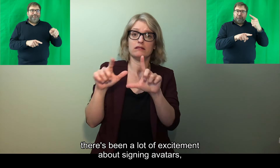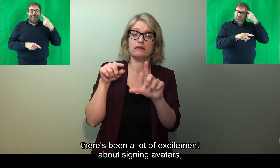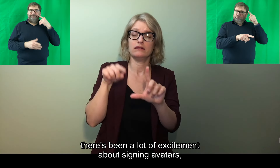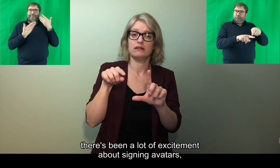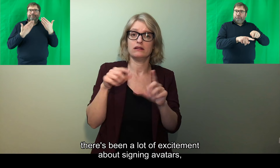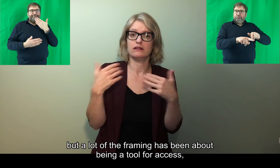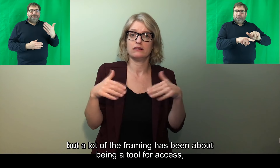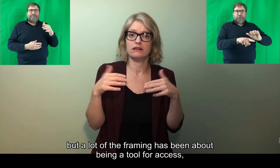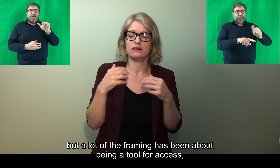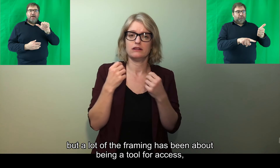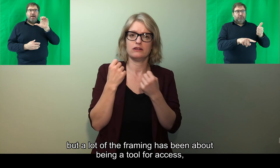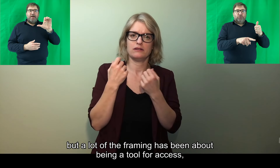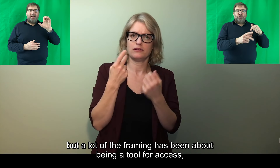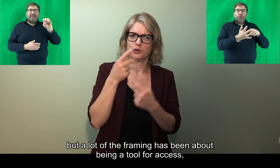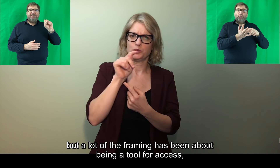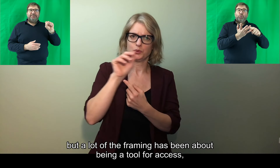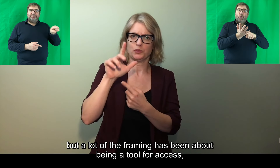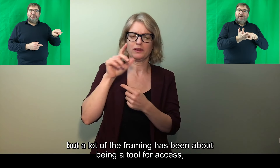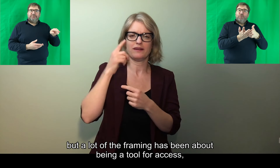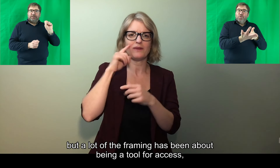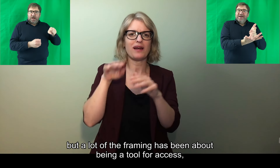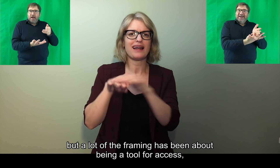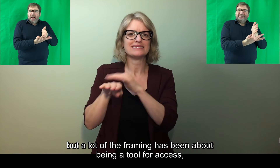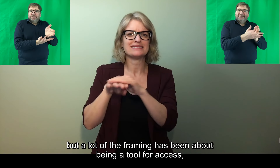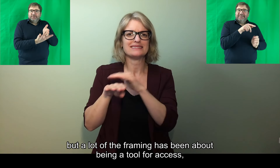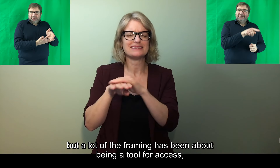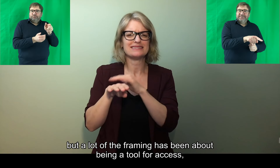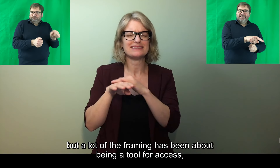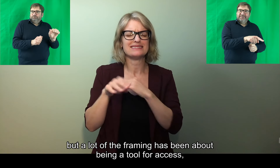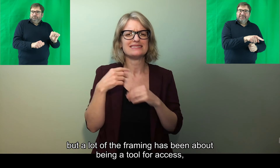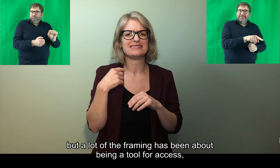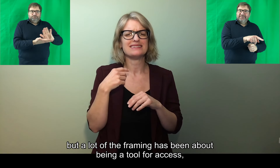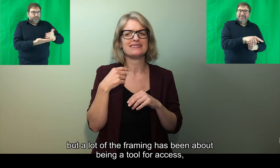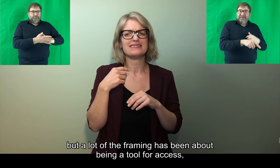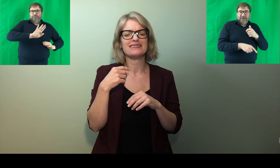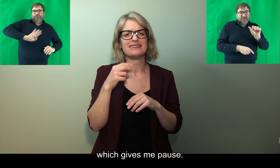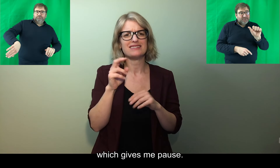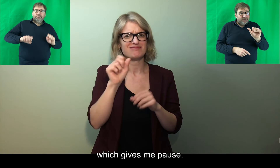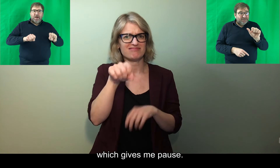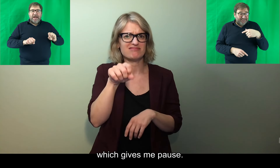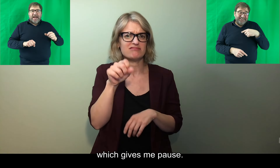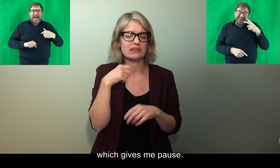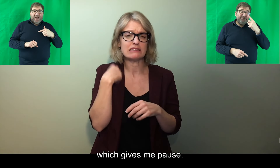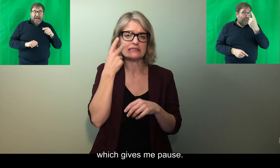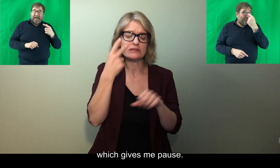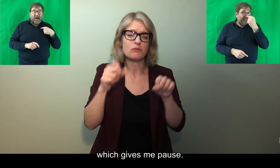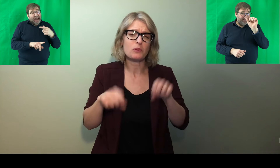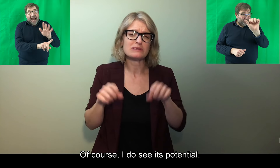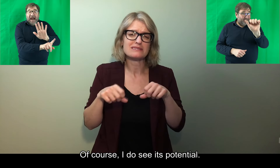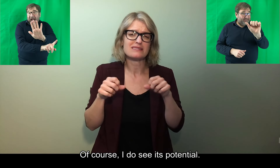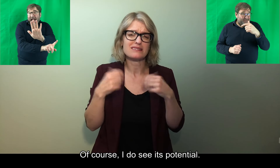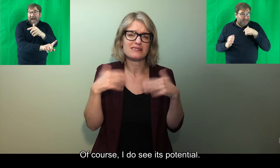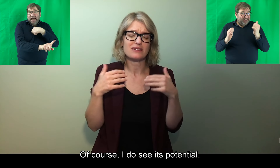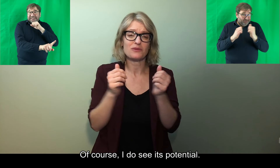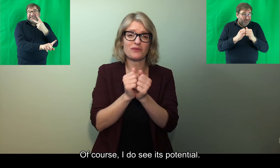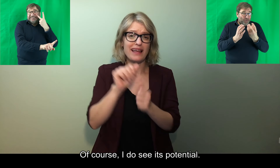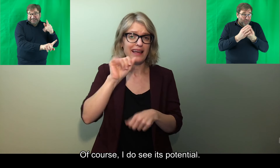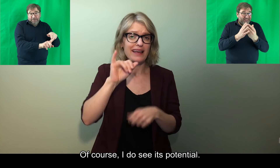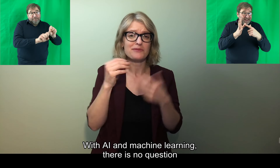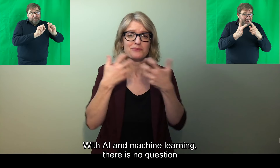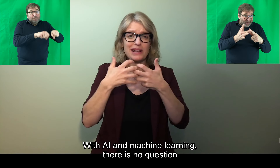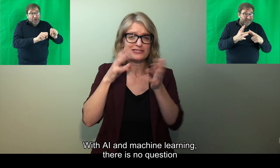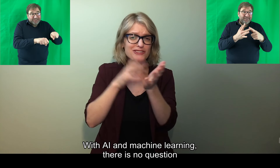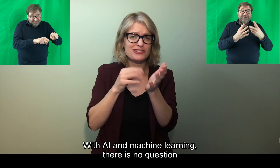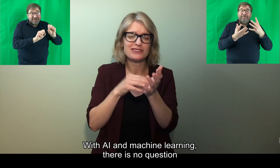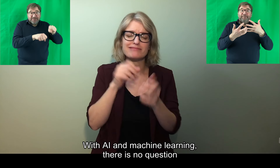signing avatars, but a lot of the framing has been about being a tool for access, which gives me pause. Of course, I do see its